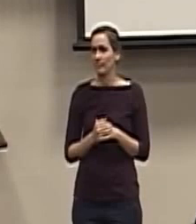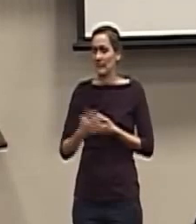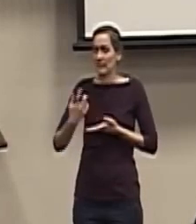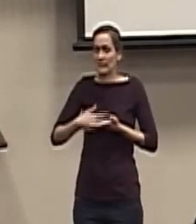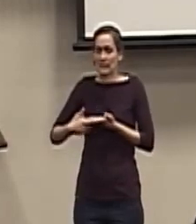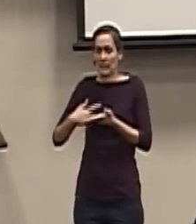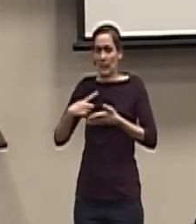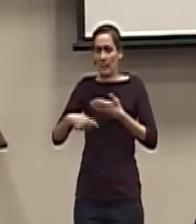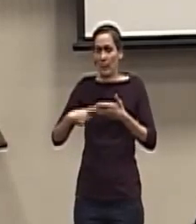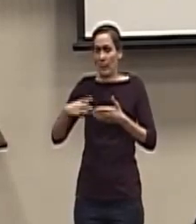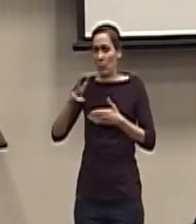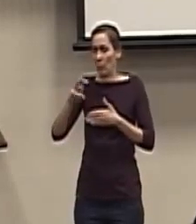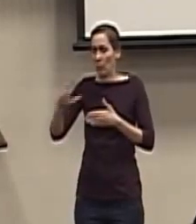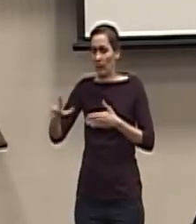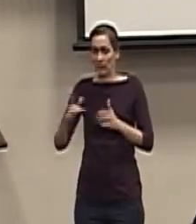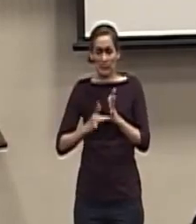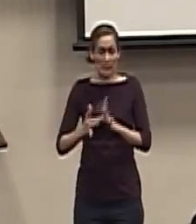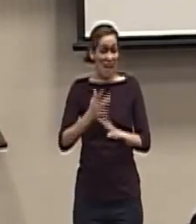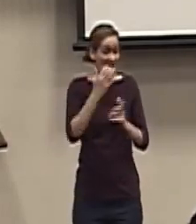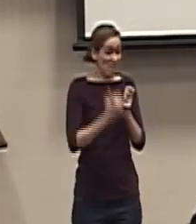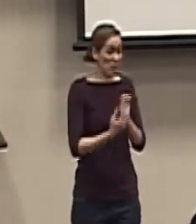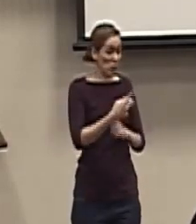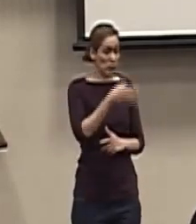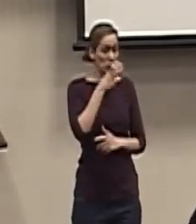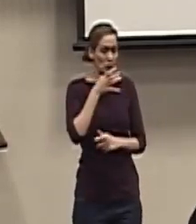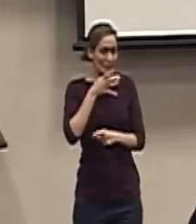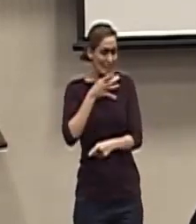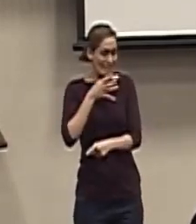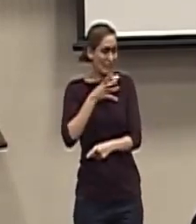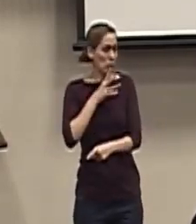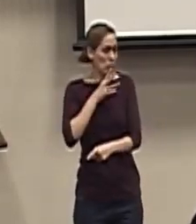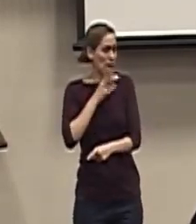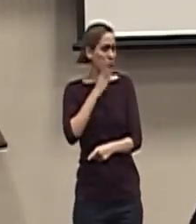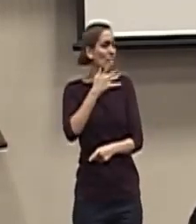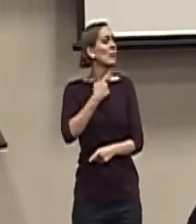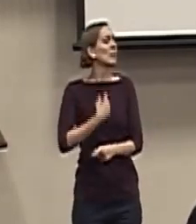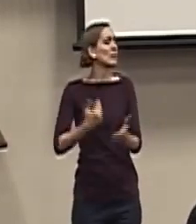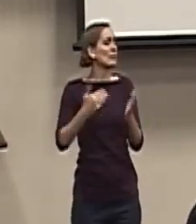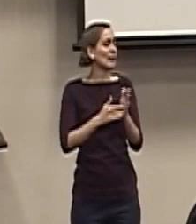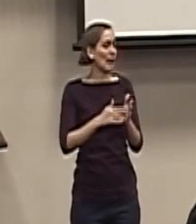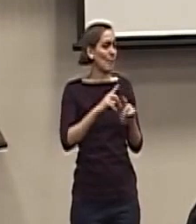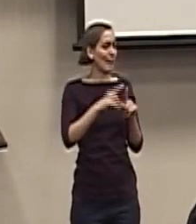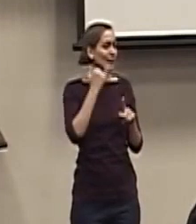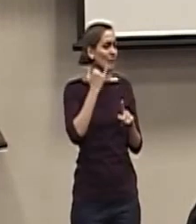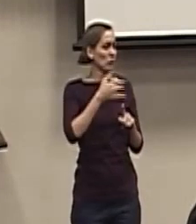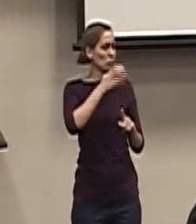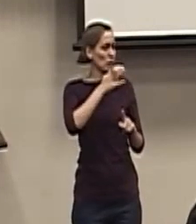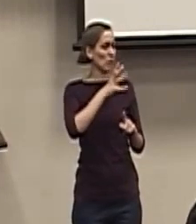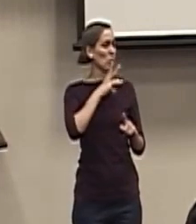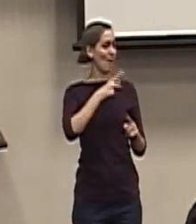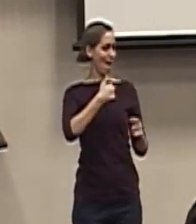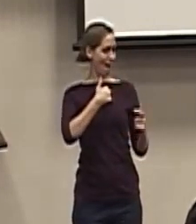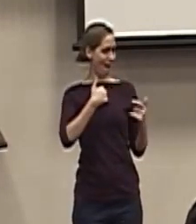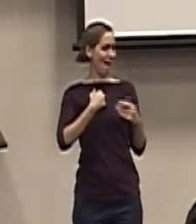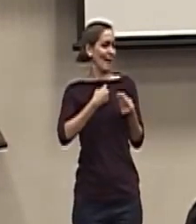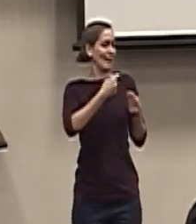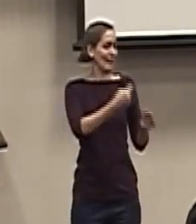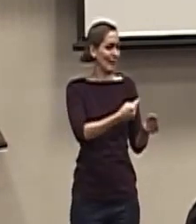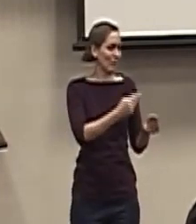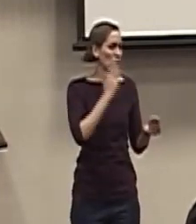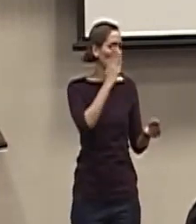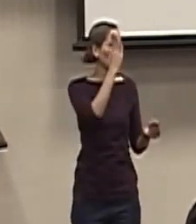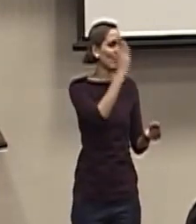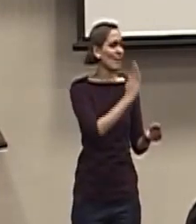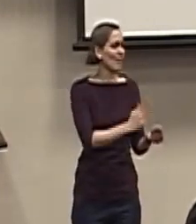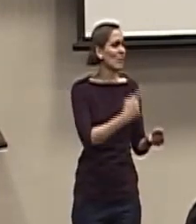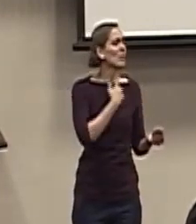the well. Jesus answered, "Everyone who drinks this water will be thirsty again, but whoever drinks the water I give him will never thirst. Indeed, the water I give him will